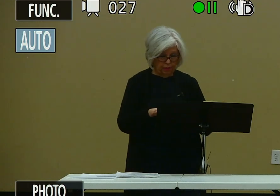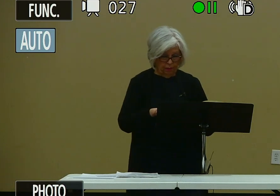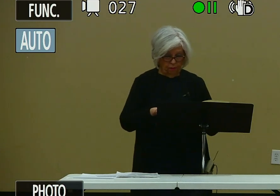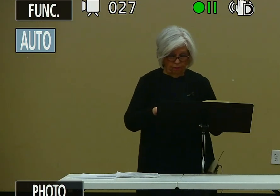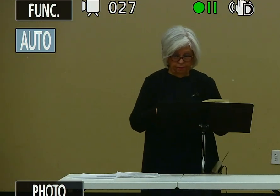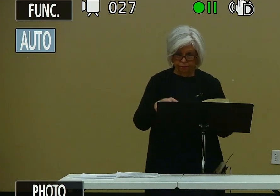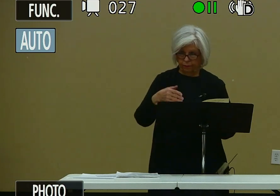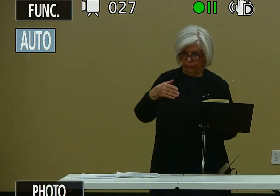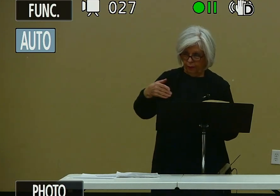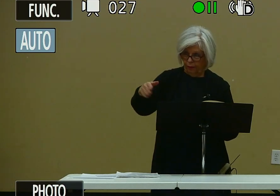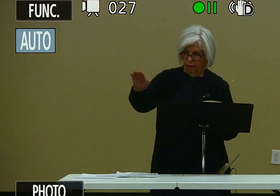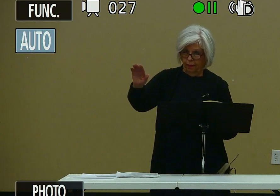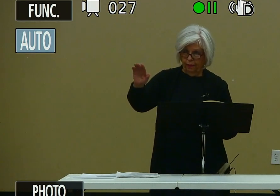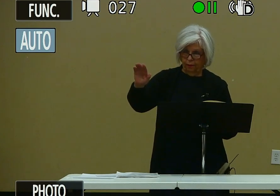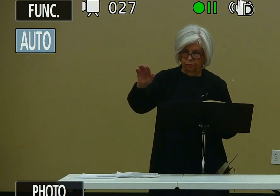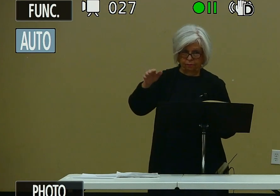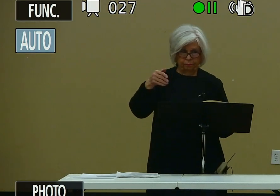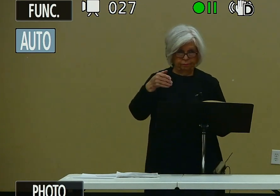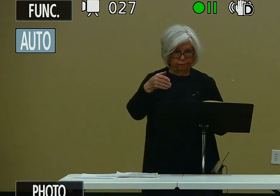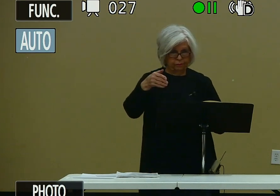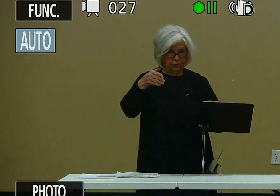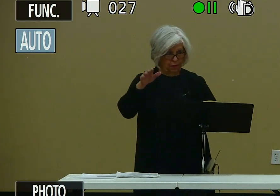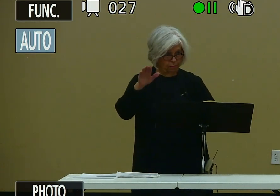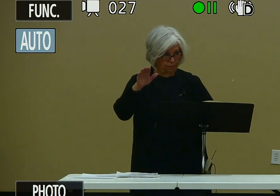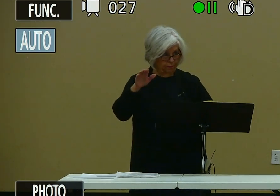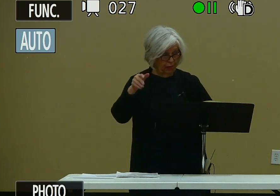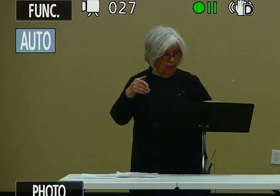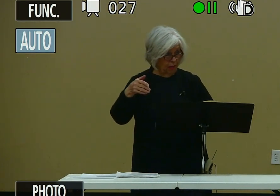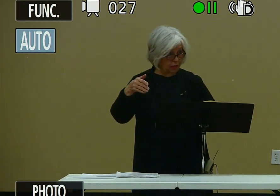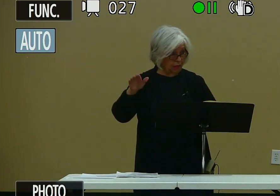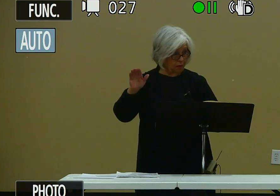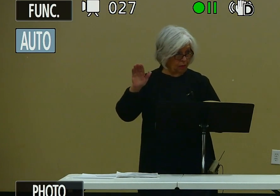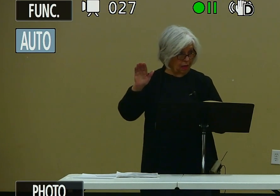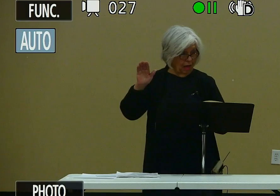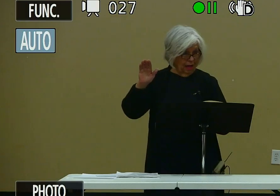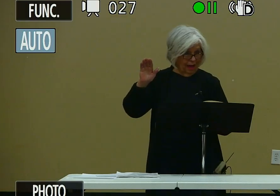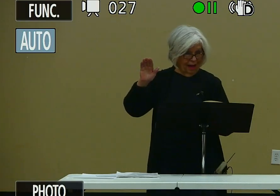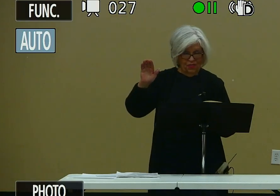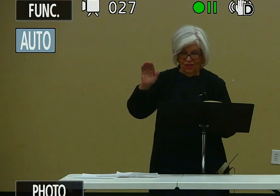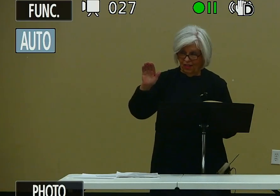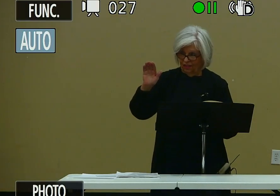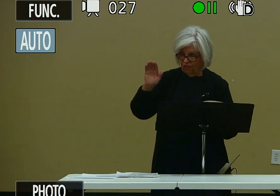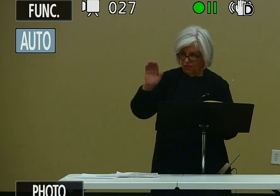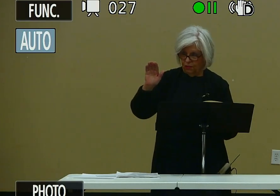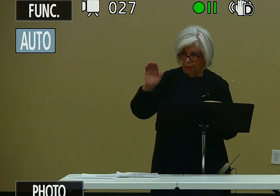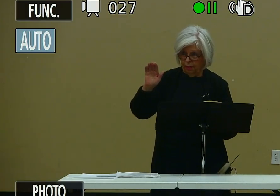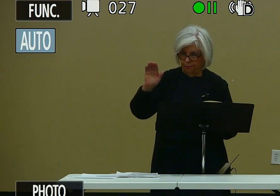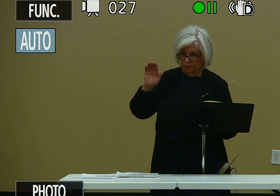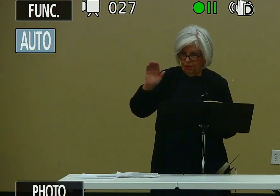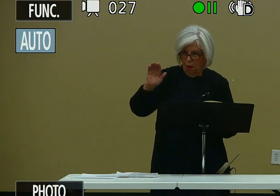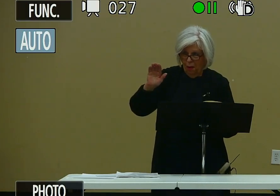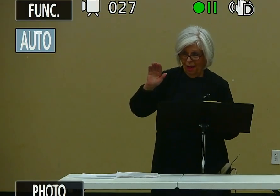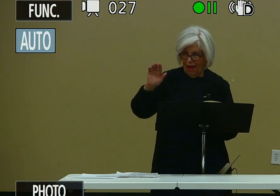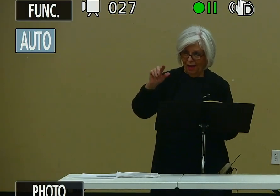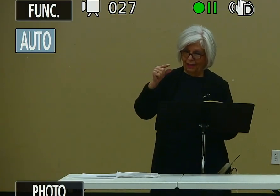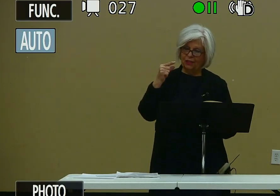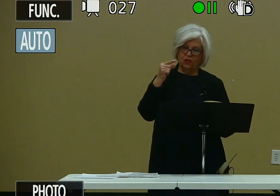go, go, go, go. I think that looks snotty. I like to spell